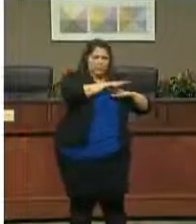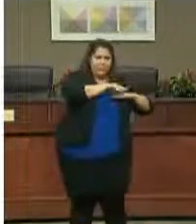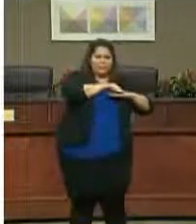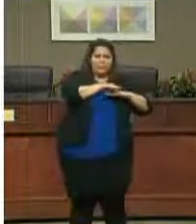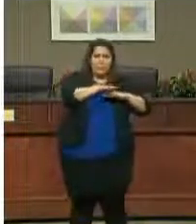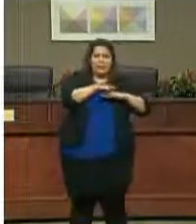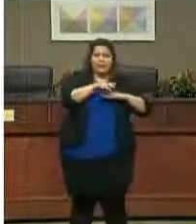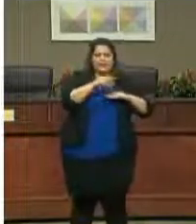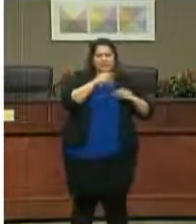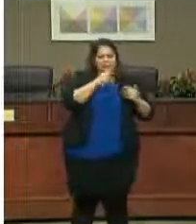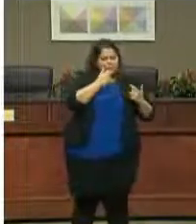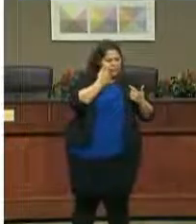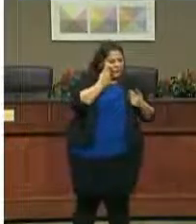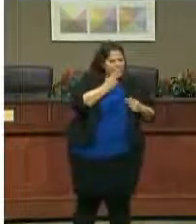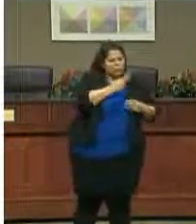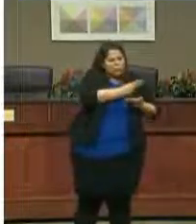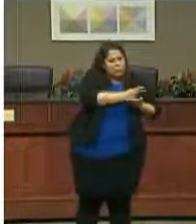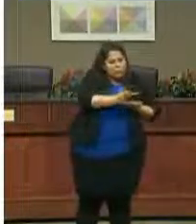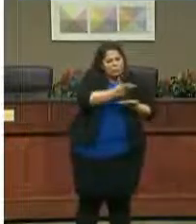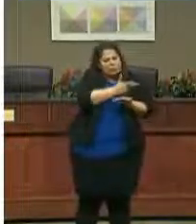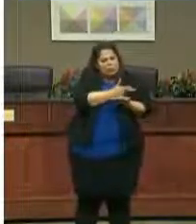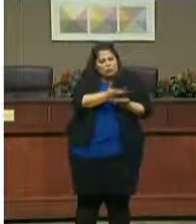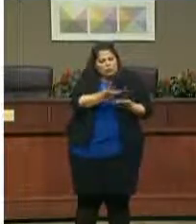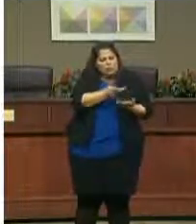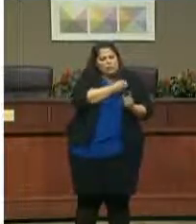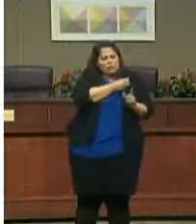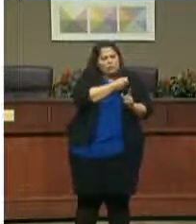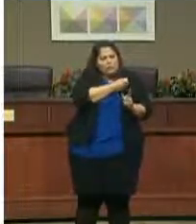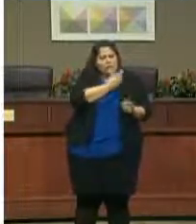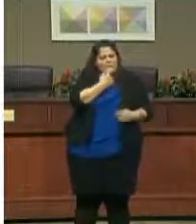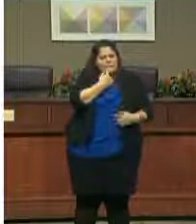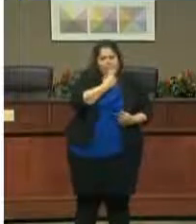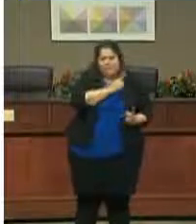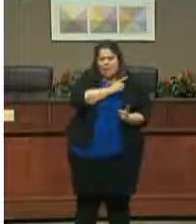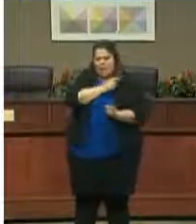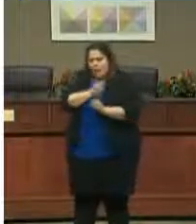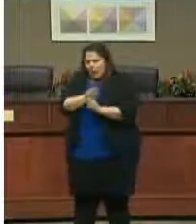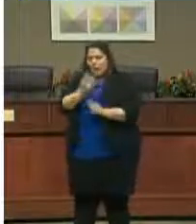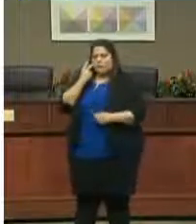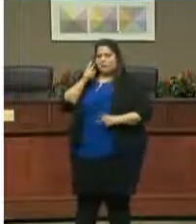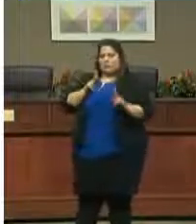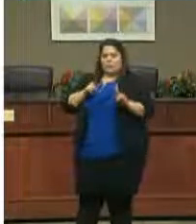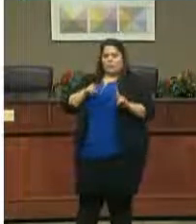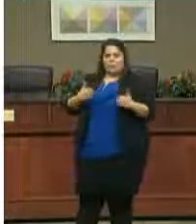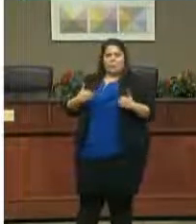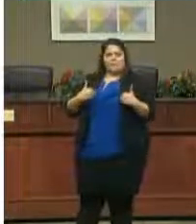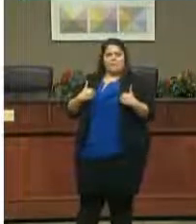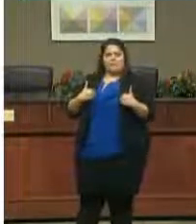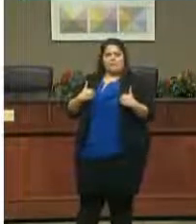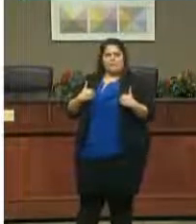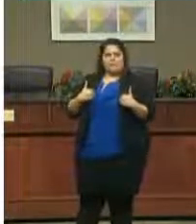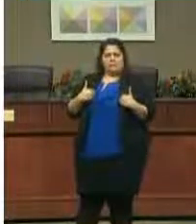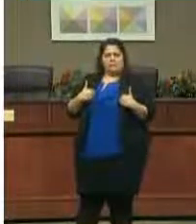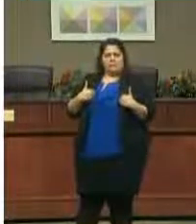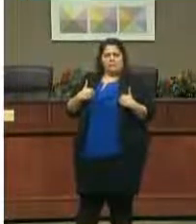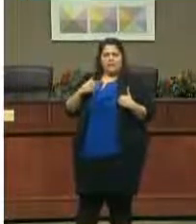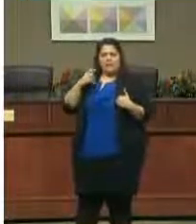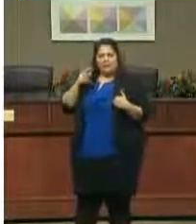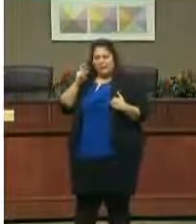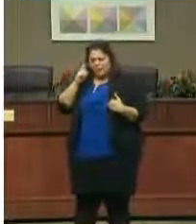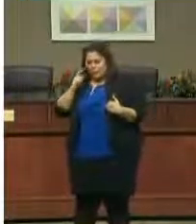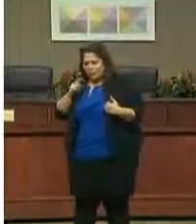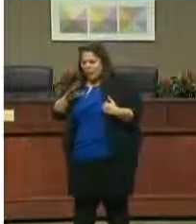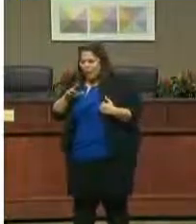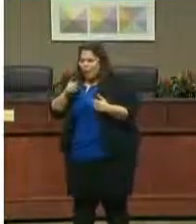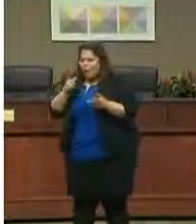or 3 weeks in some cases to have cases to become positive and show in the data, what happened 2-3 weeks